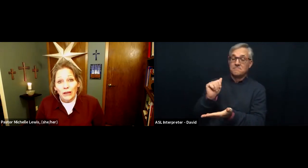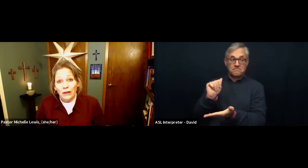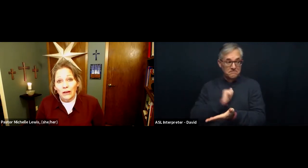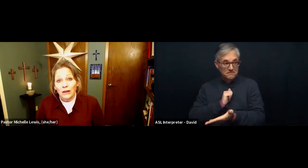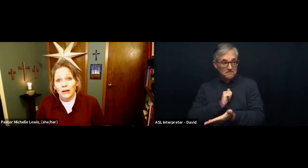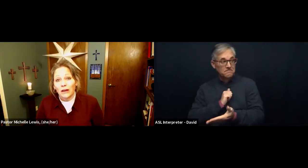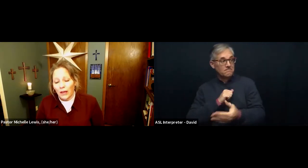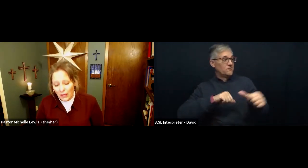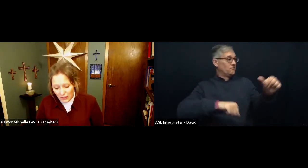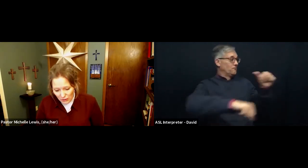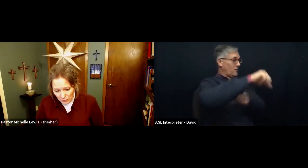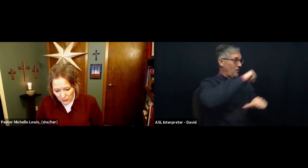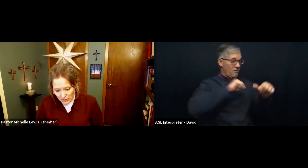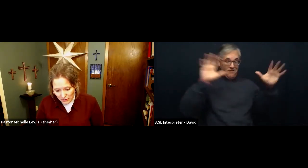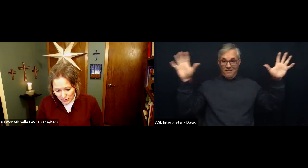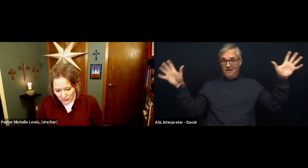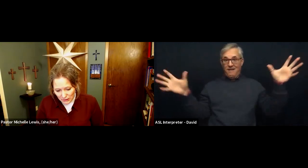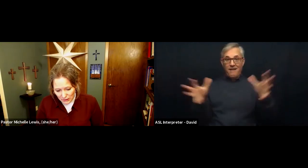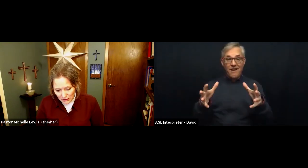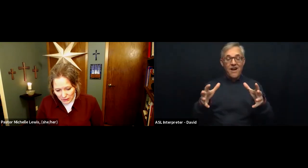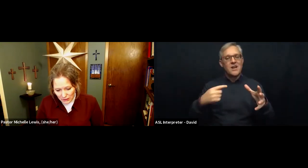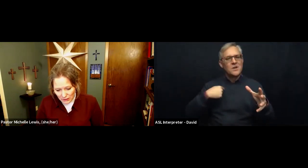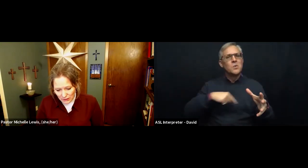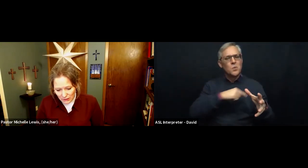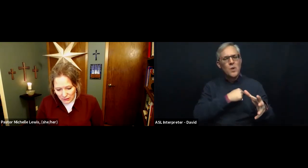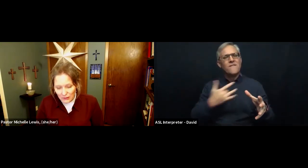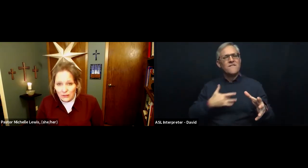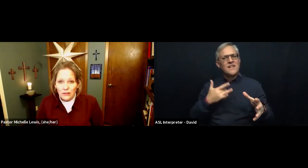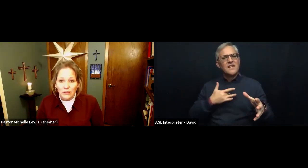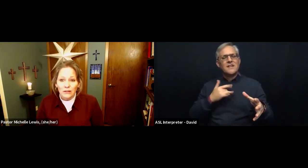joy and heartbreak.